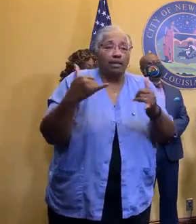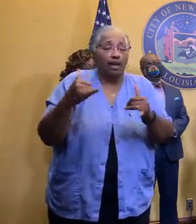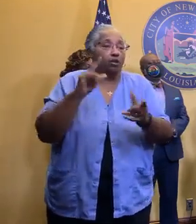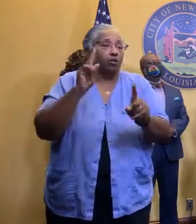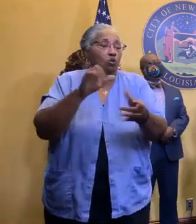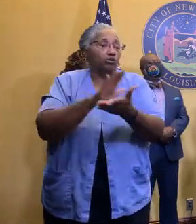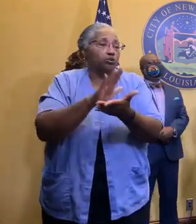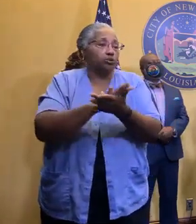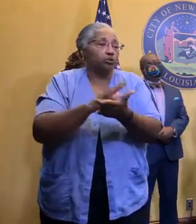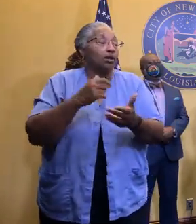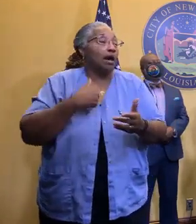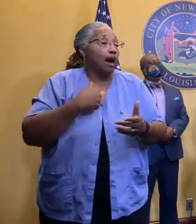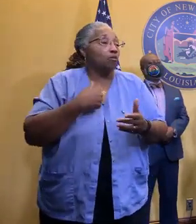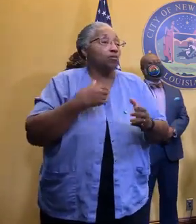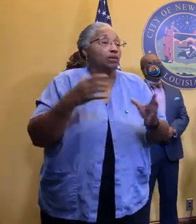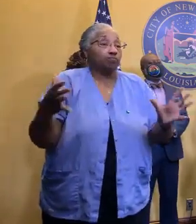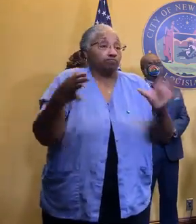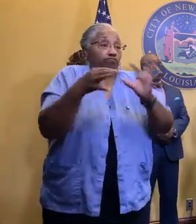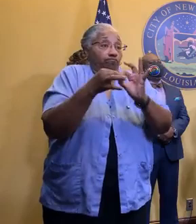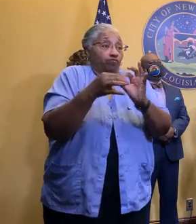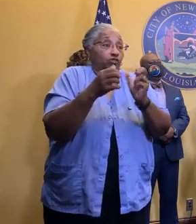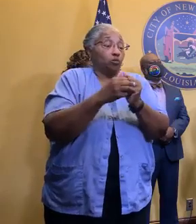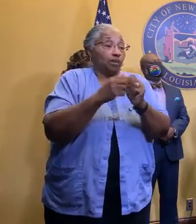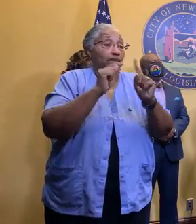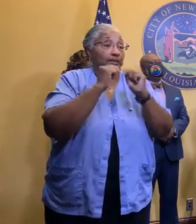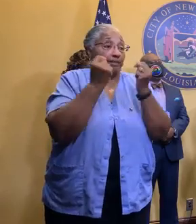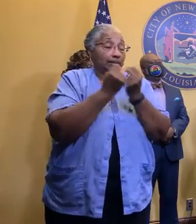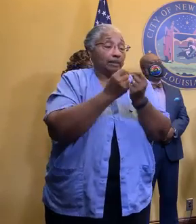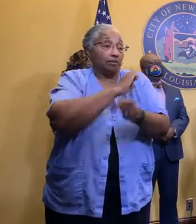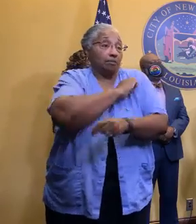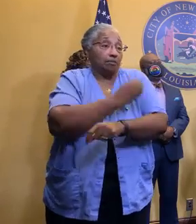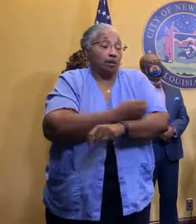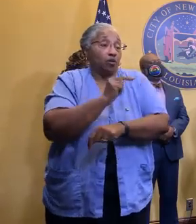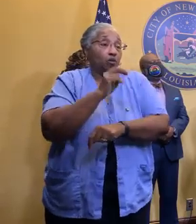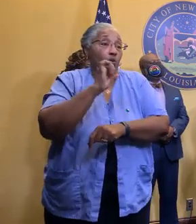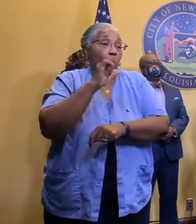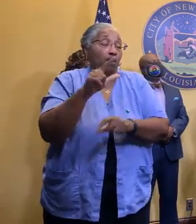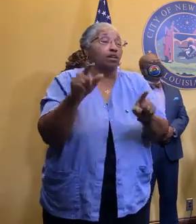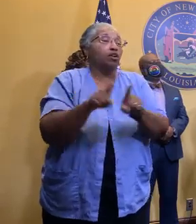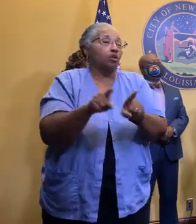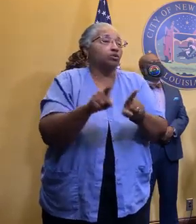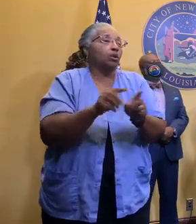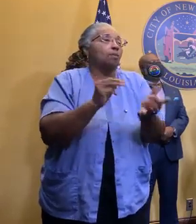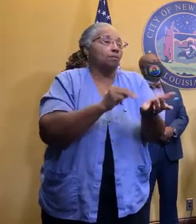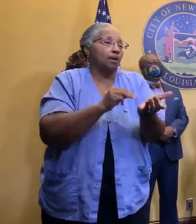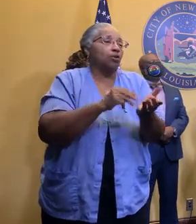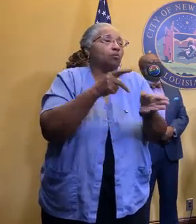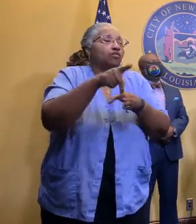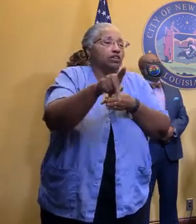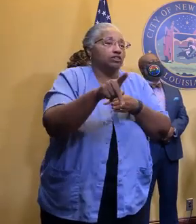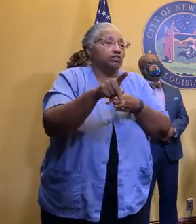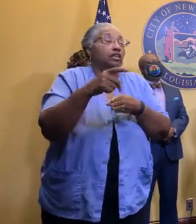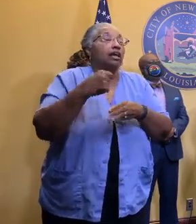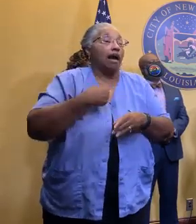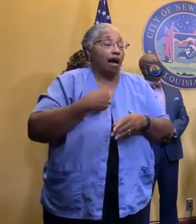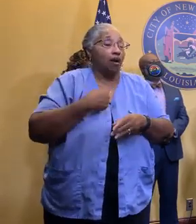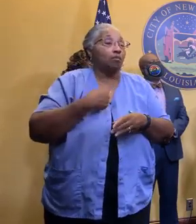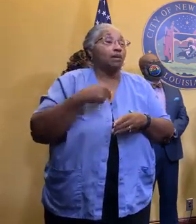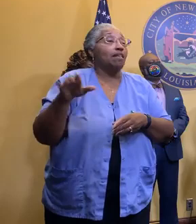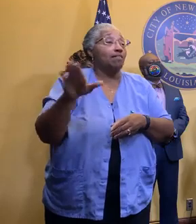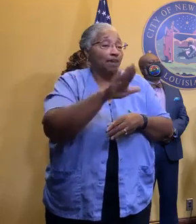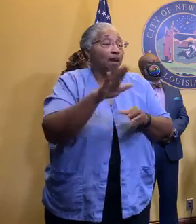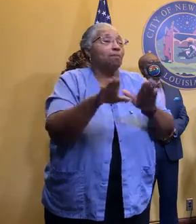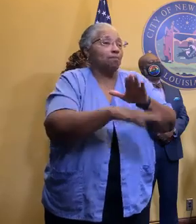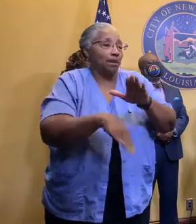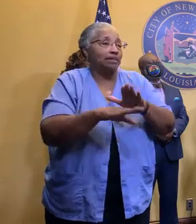liaison for Team Empower NOLA and will assist with the identification of school medical professionals and be their primary liaison.